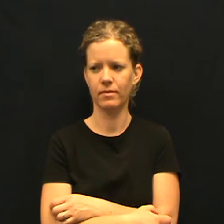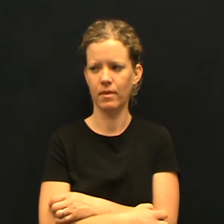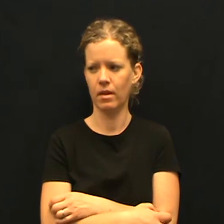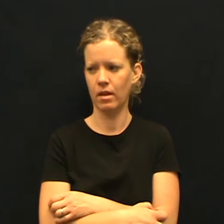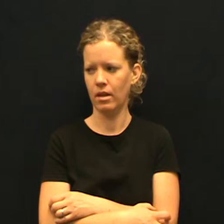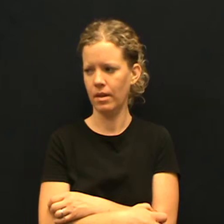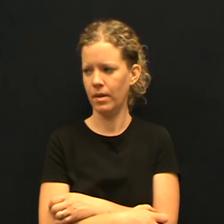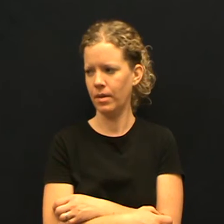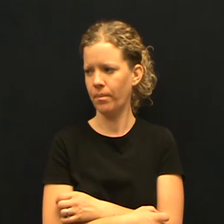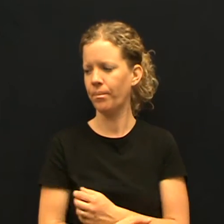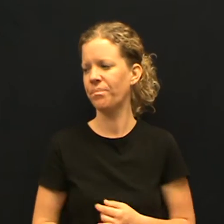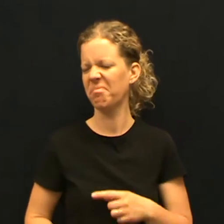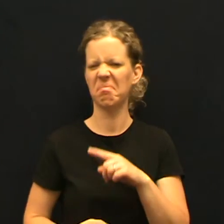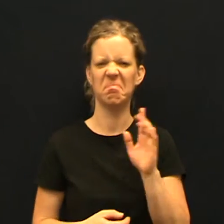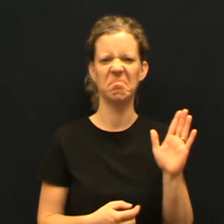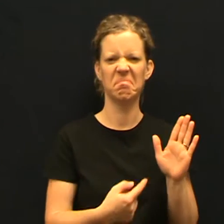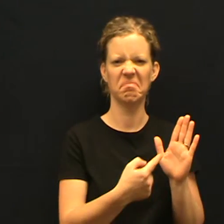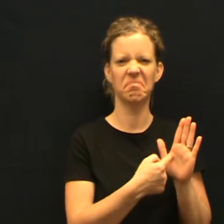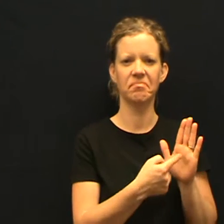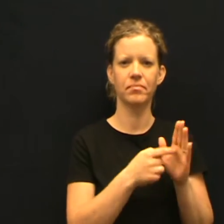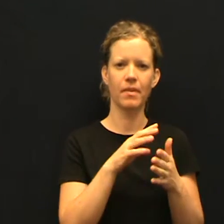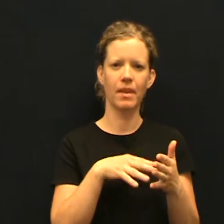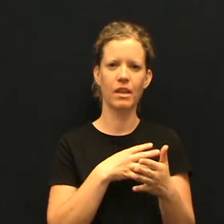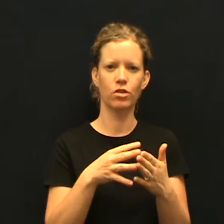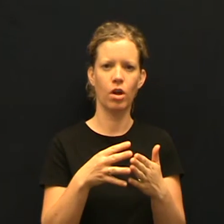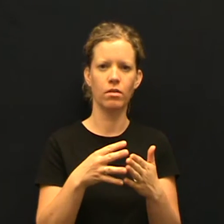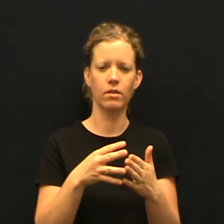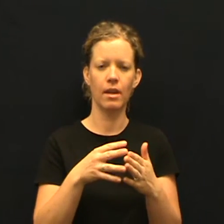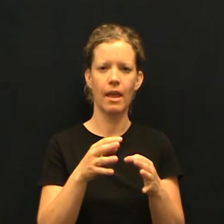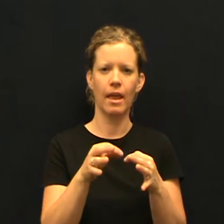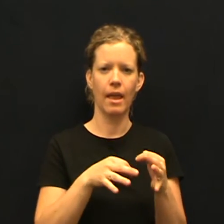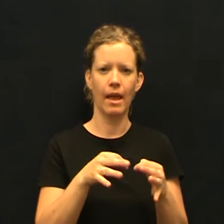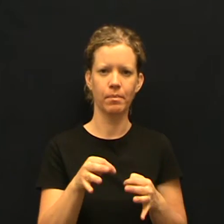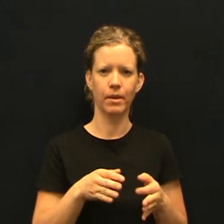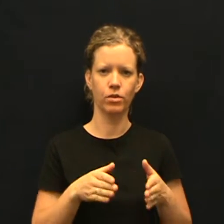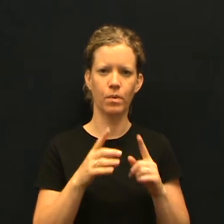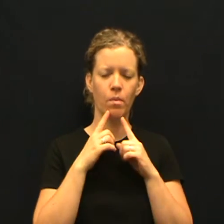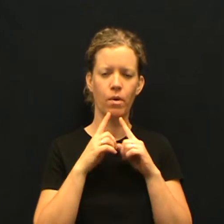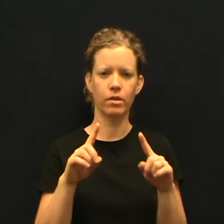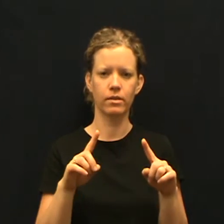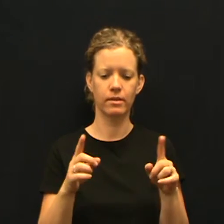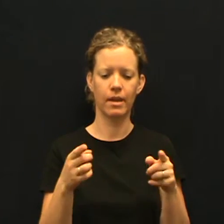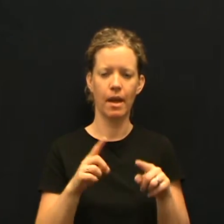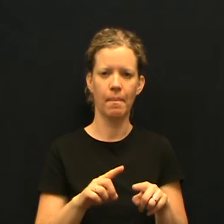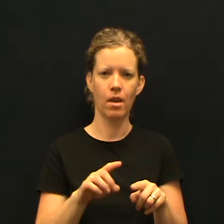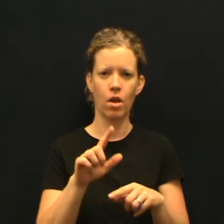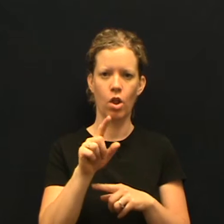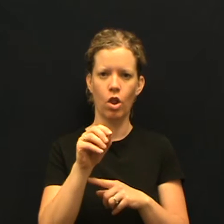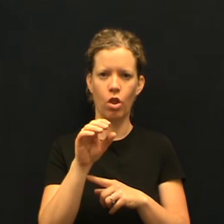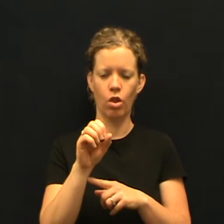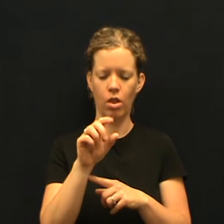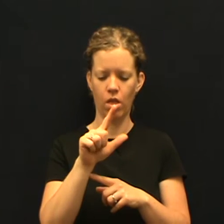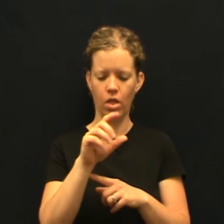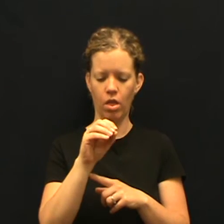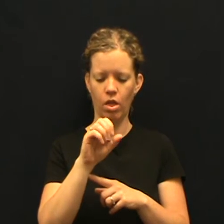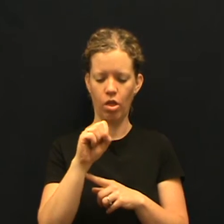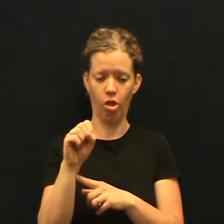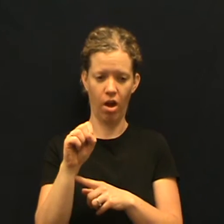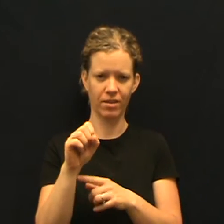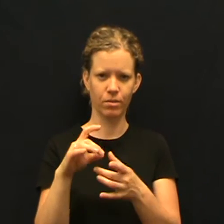So this chart kind of explains how that works. If we had a loss on the sale of property, plant, and equipment, we add